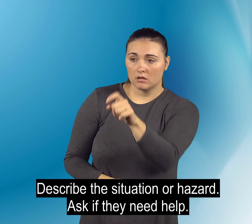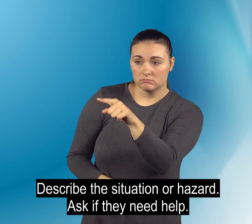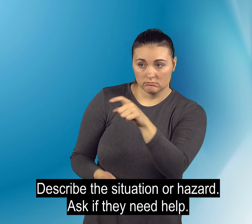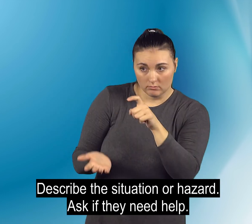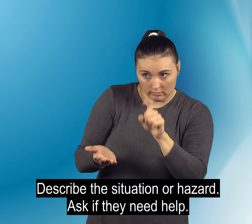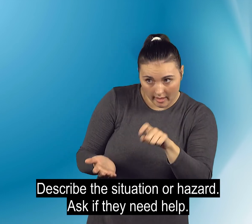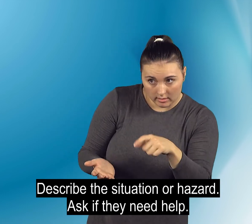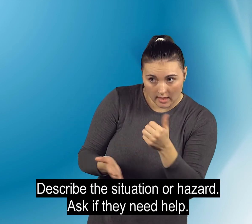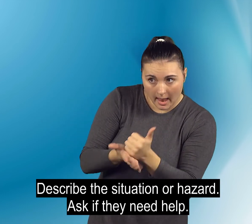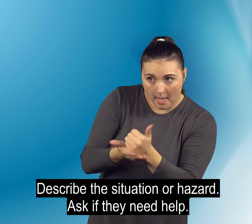Ask if they need help.